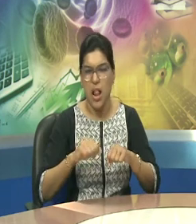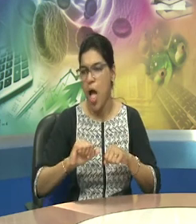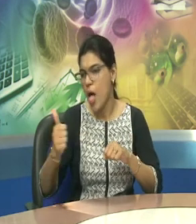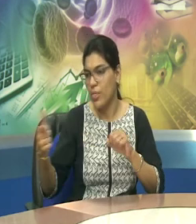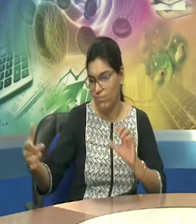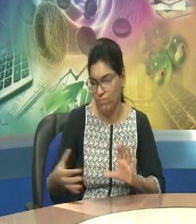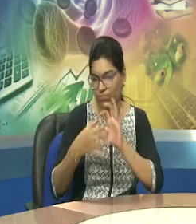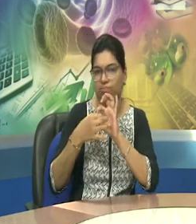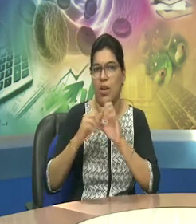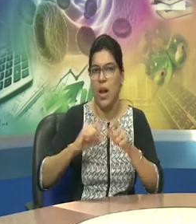organization.